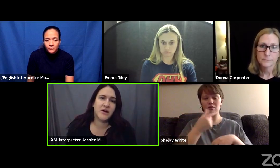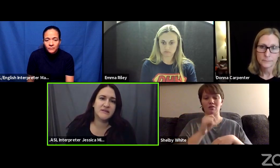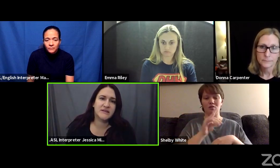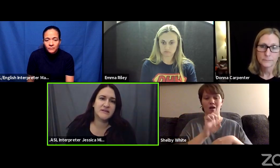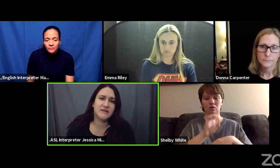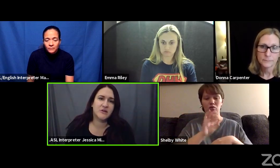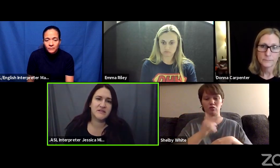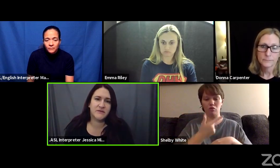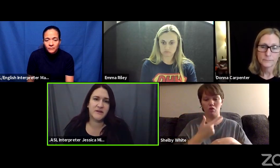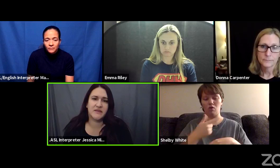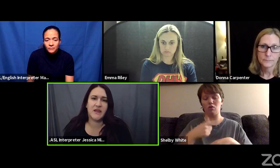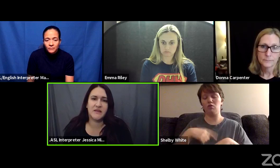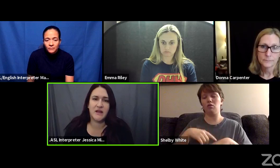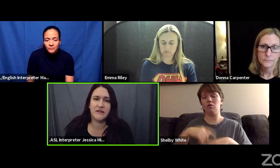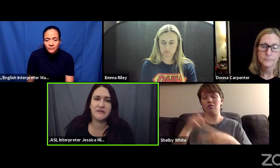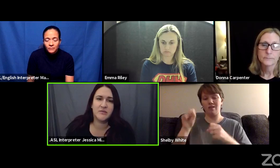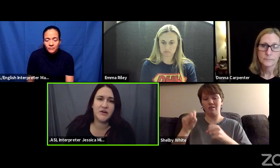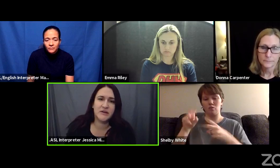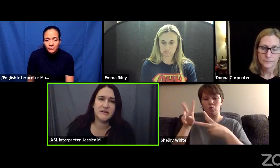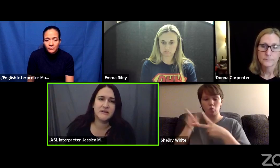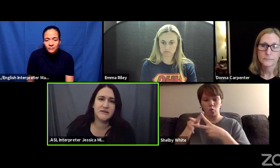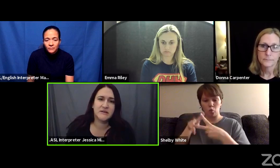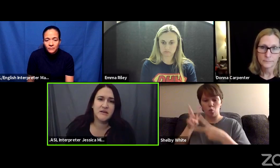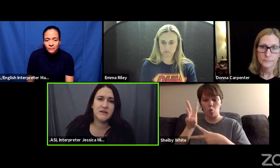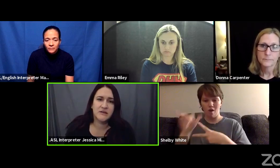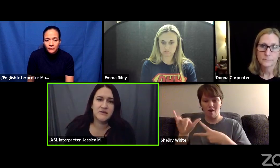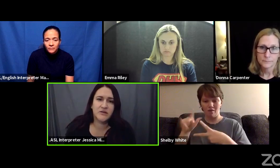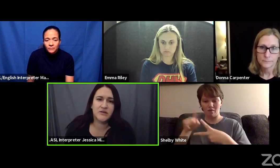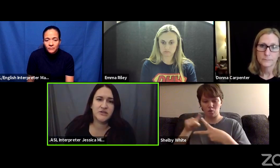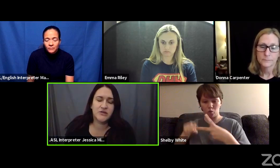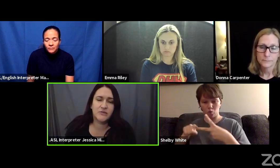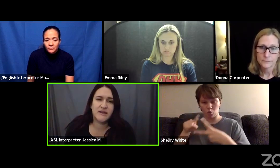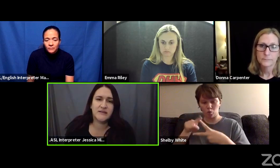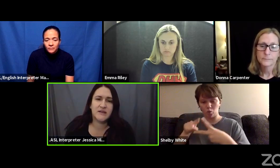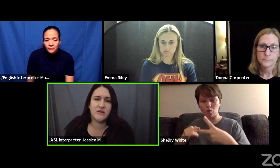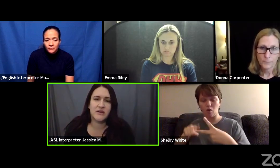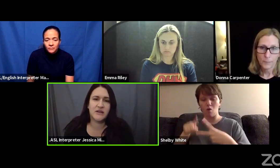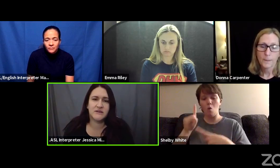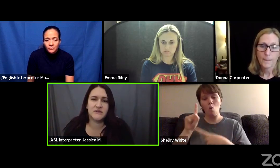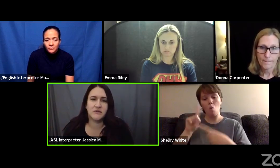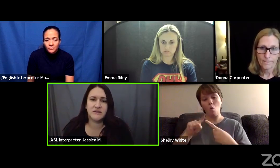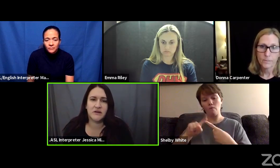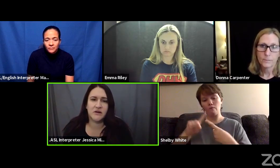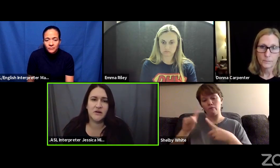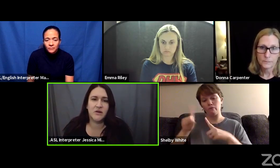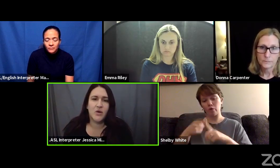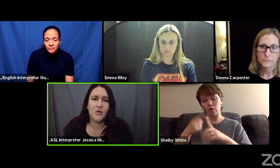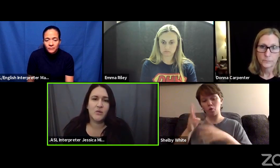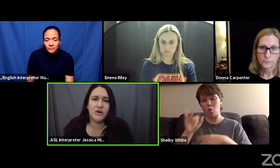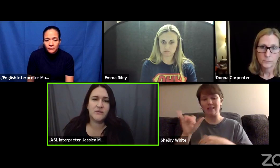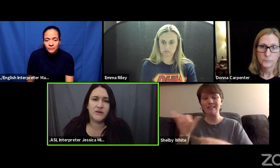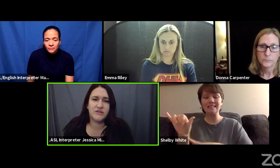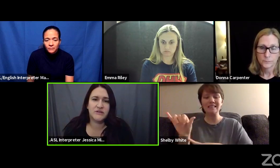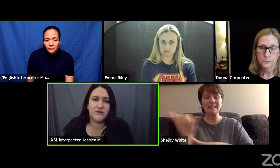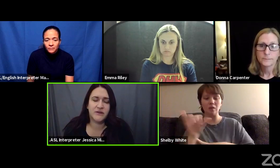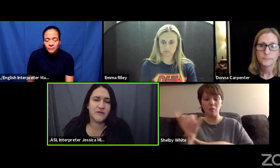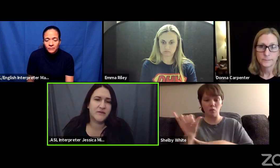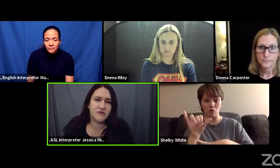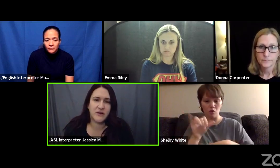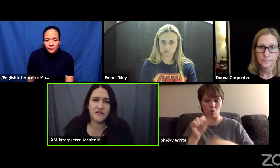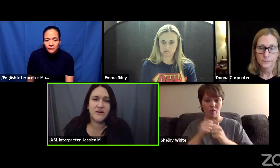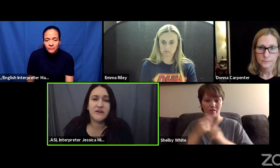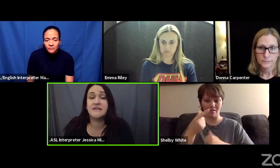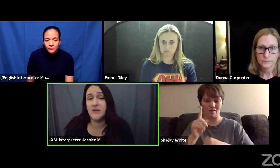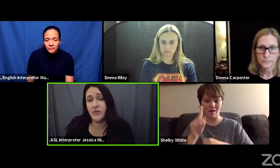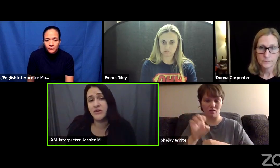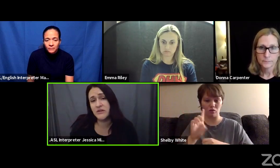the process is a little bit different than the guide dog process. So there's two ways that you can get a service dog. One of which is for the